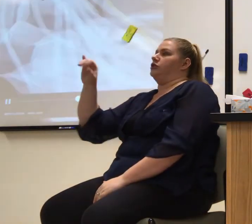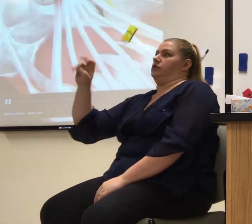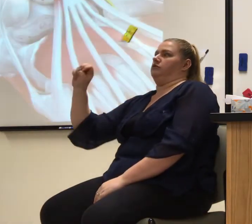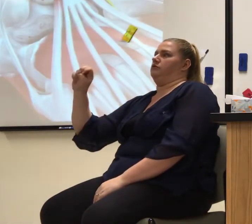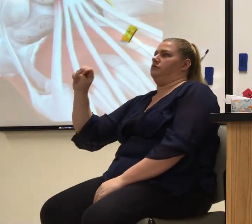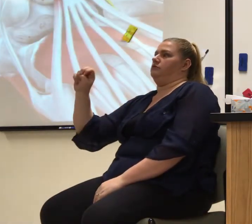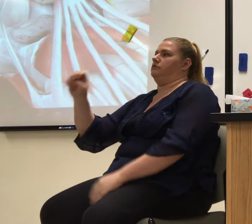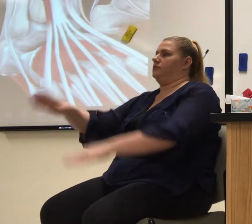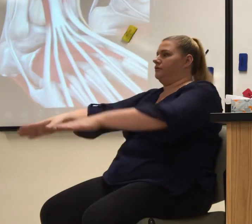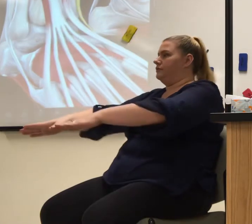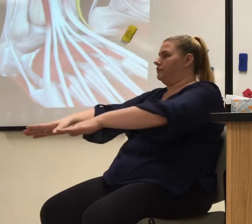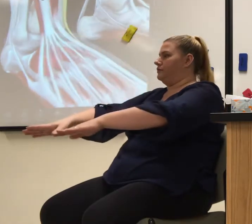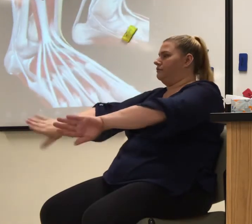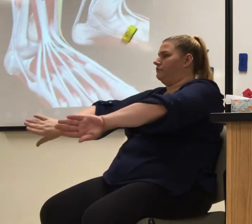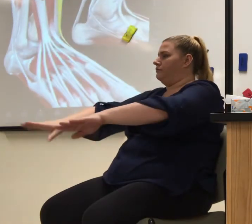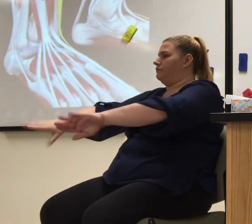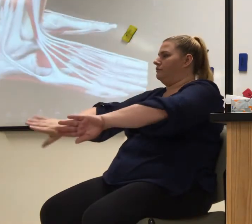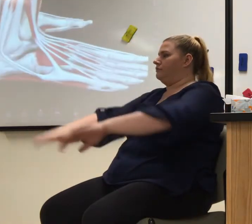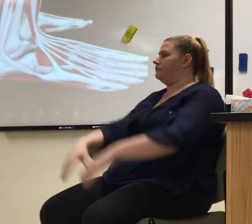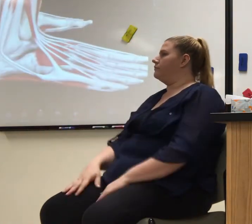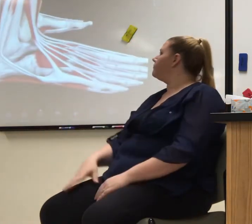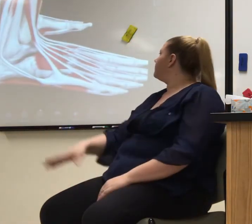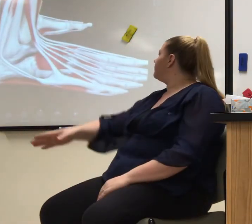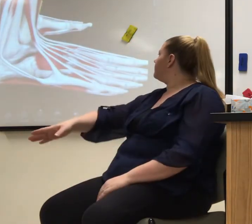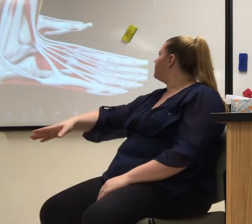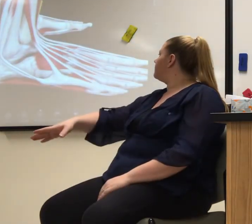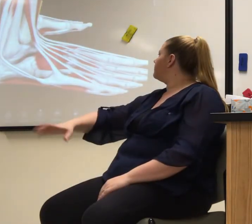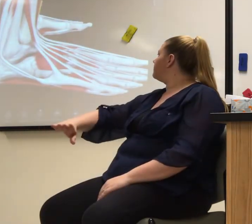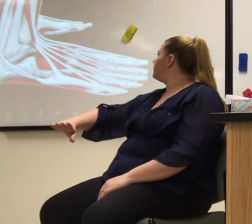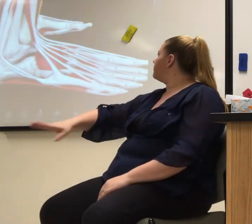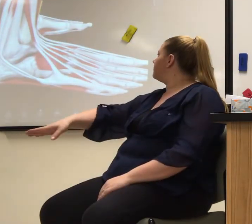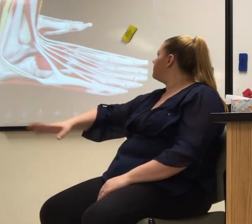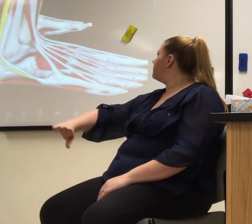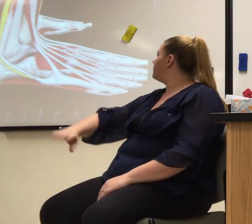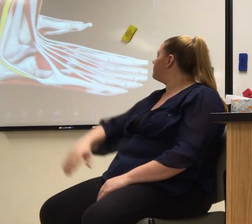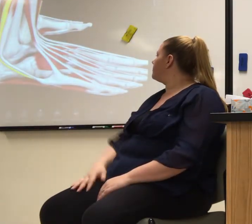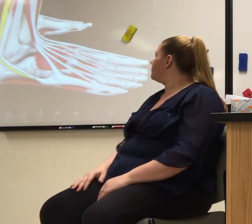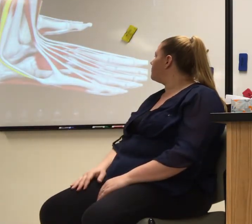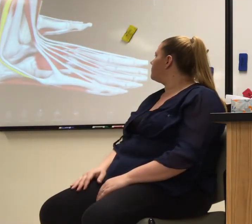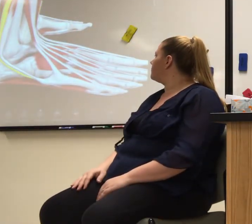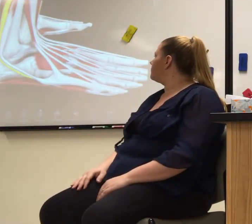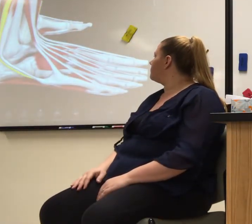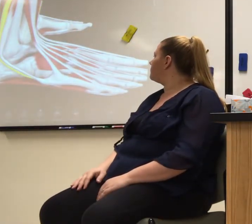Eversion. Fibularis muscles do that.